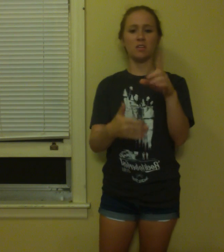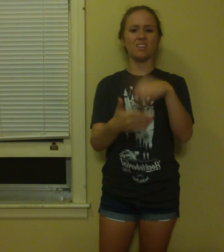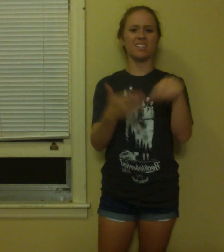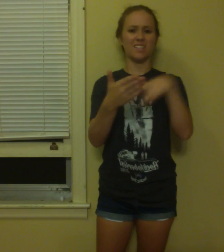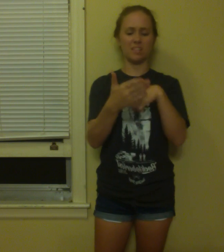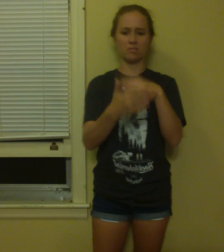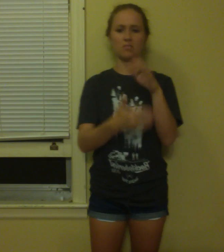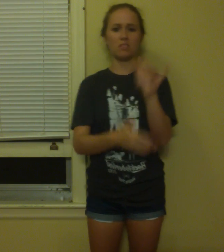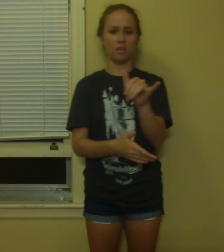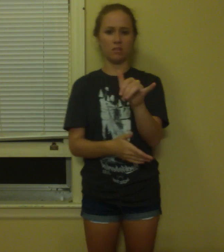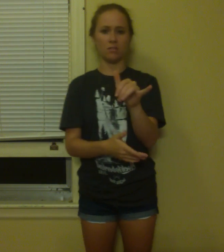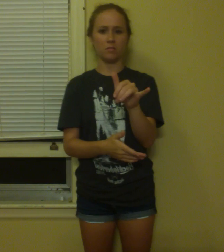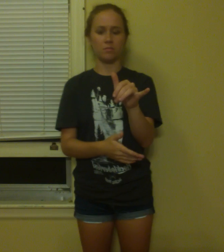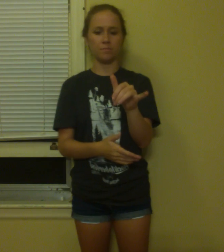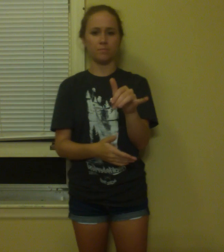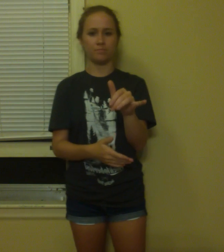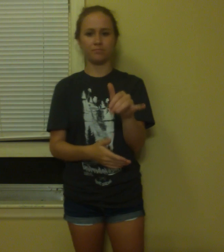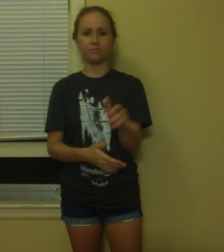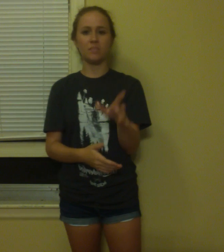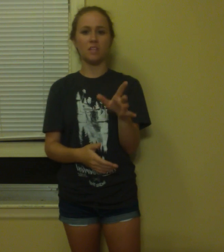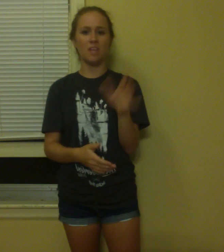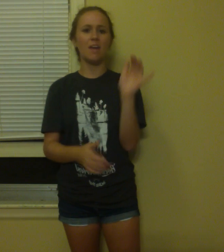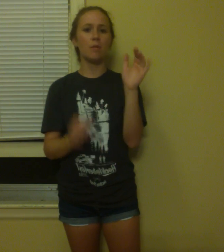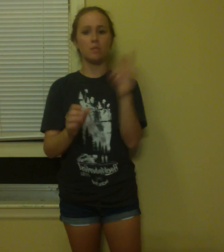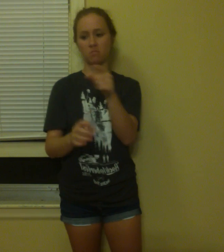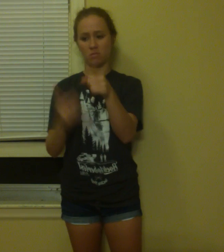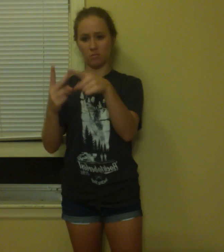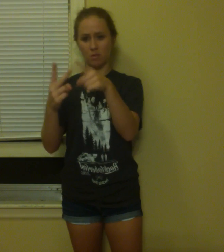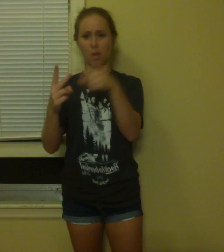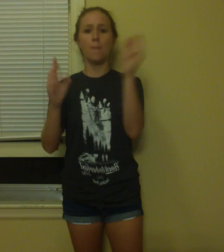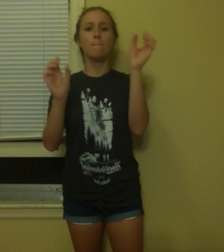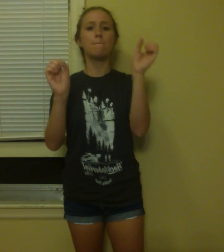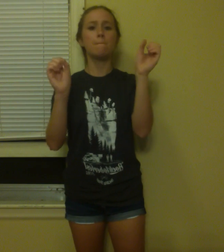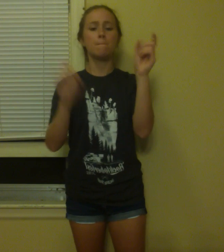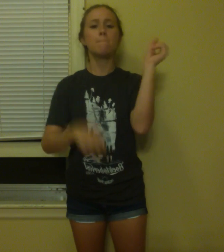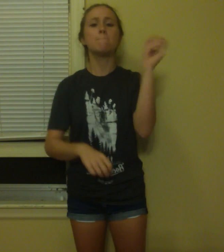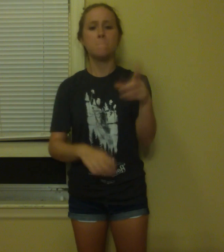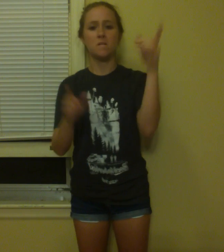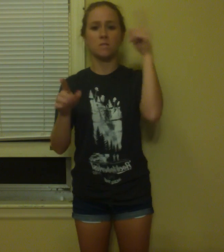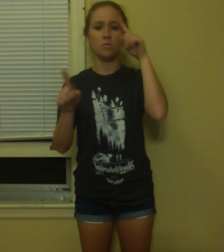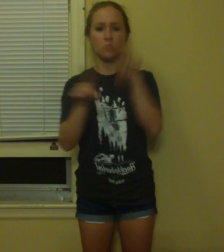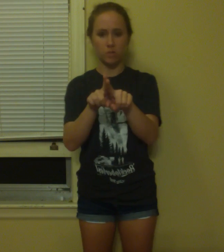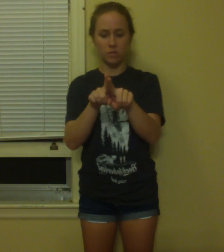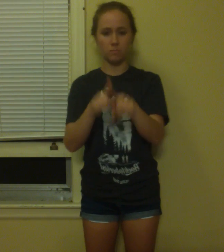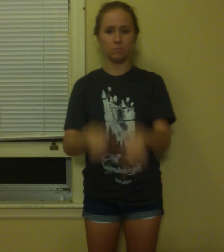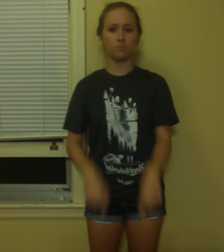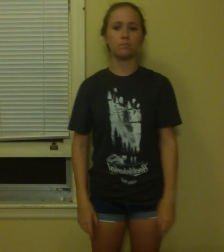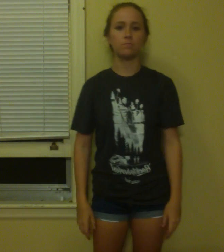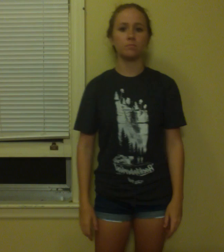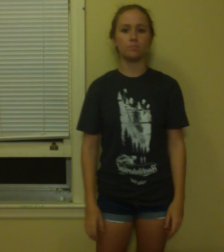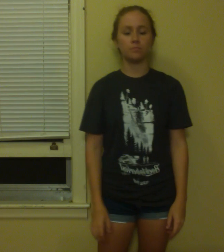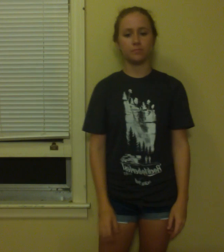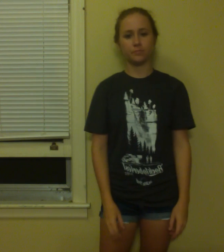those nominations to the Supreme Court. That keeps it so we do have legit people, qualified people who are serving on our Supreme